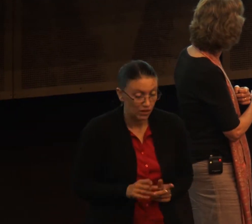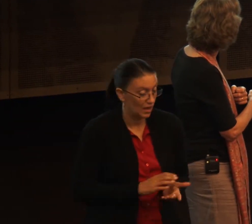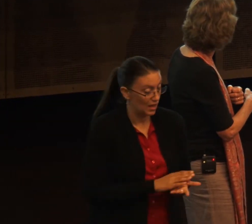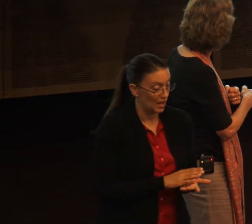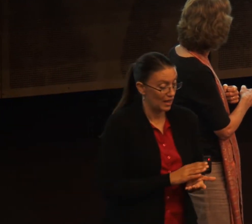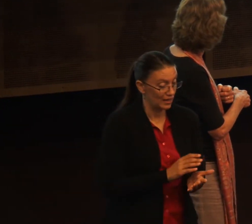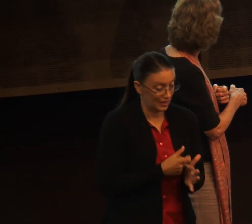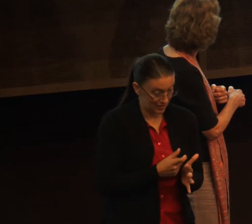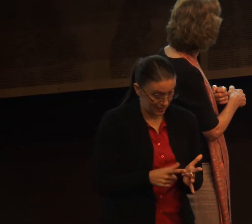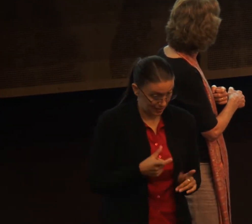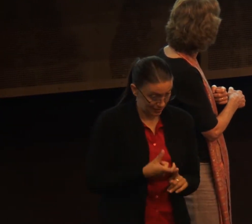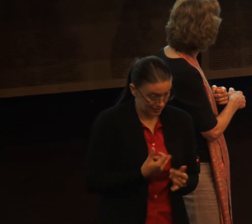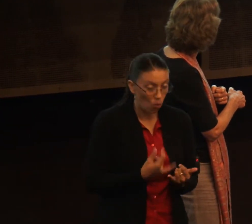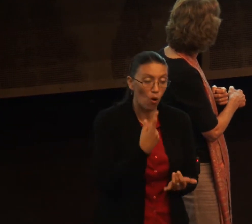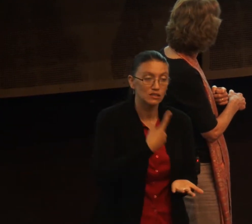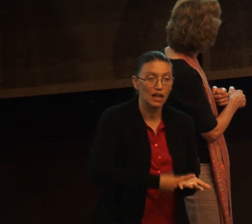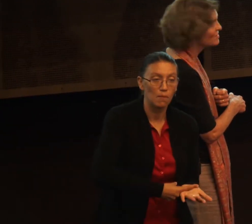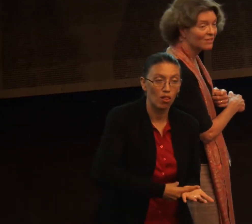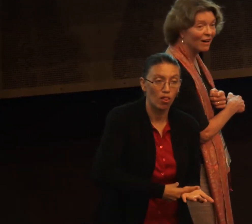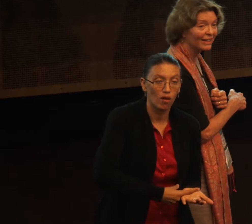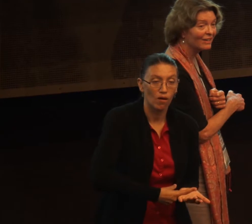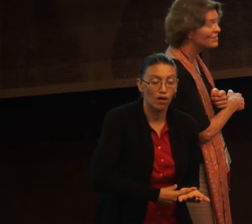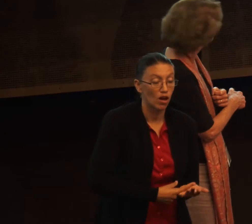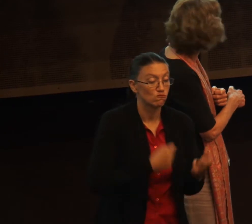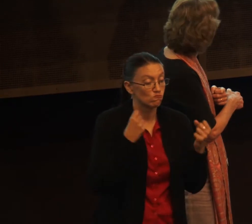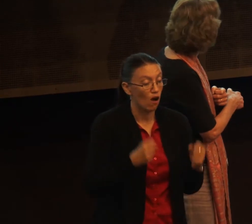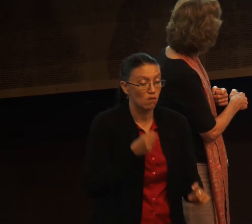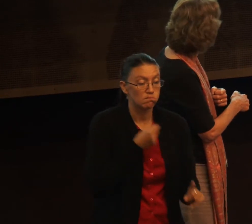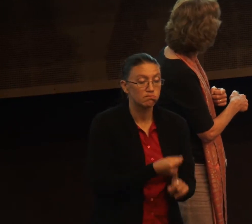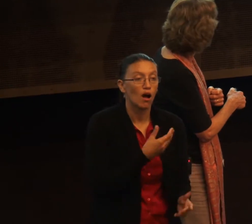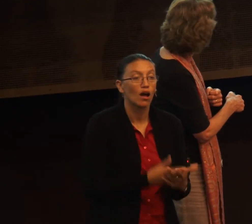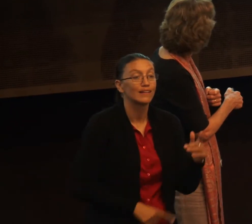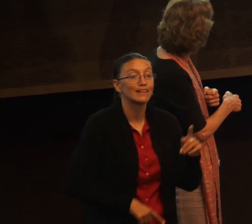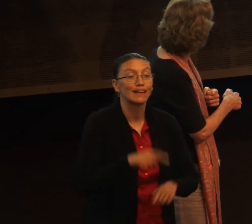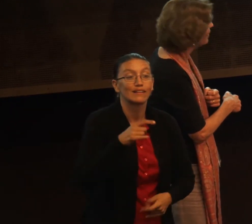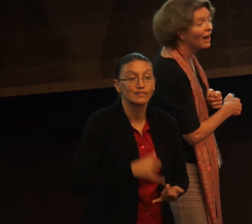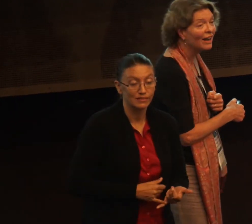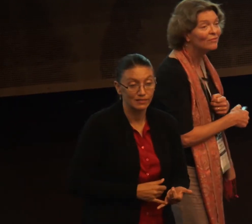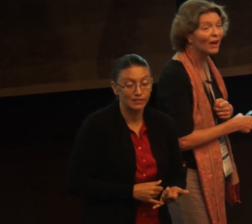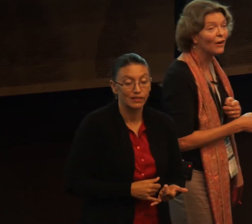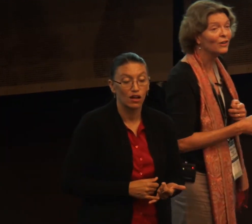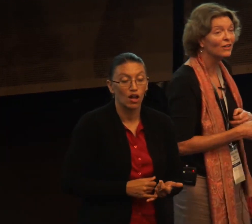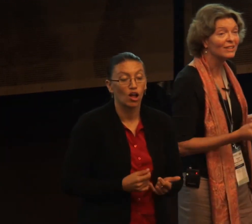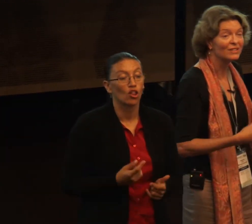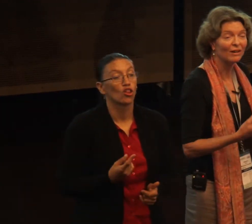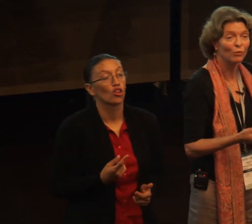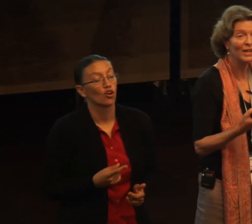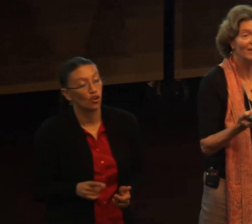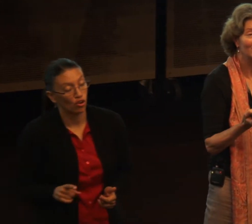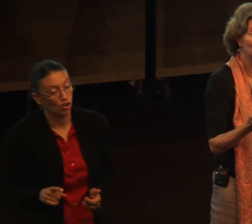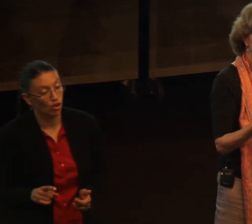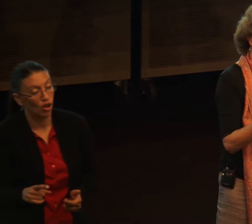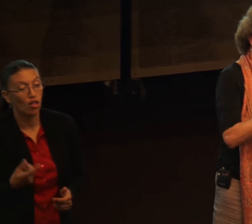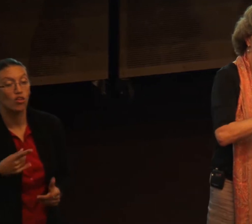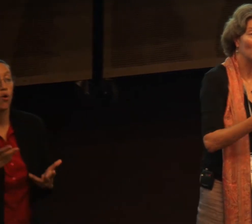word kicks. You get stress on kicks. And then the article is a